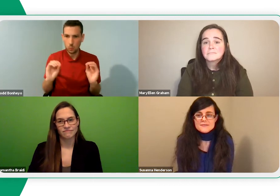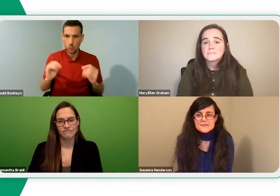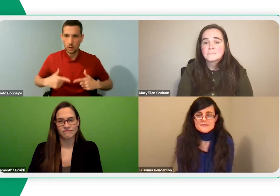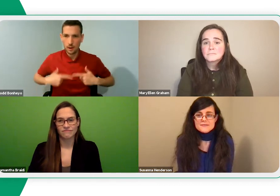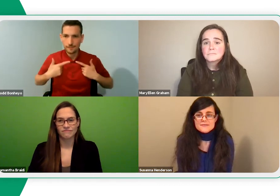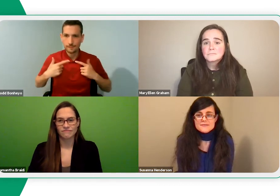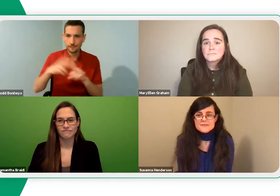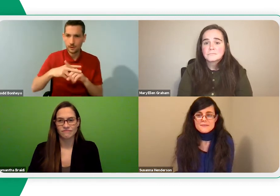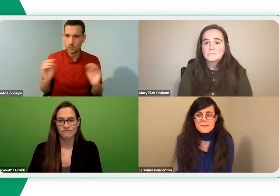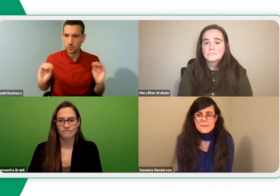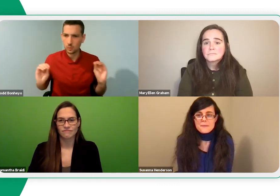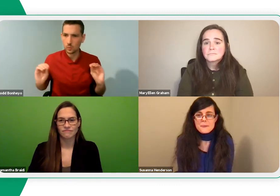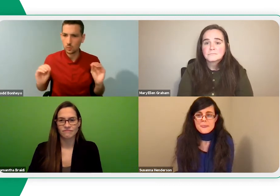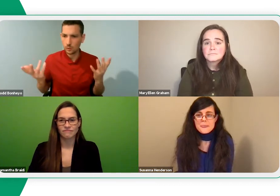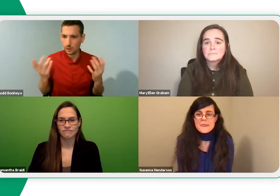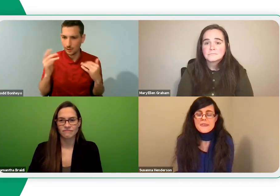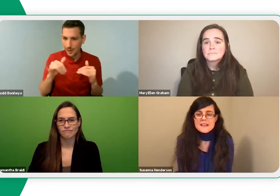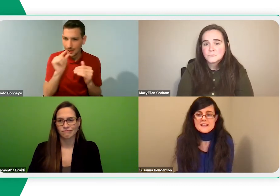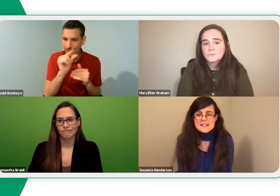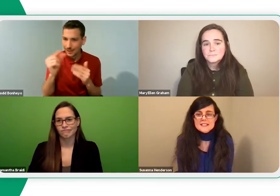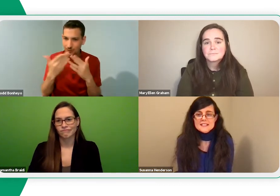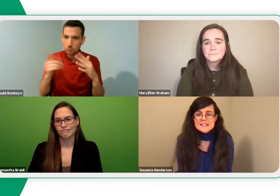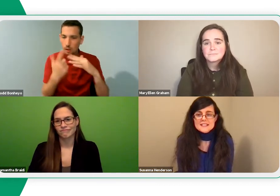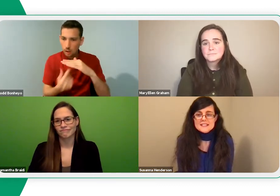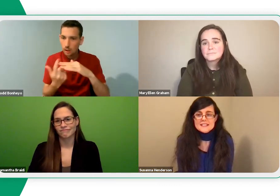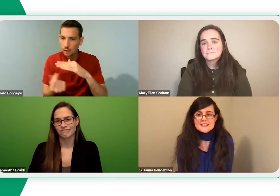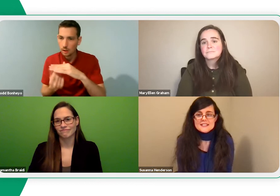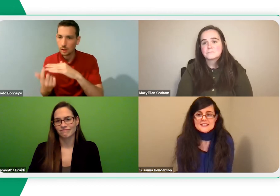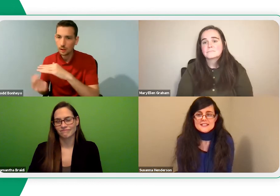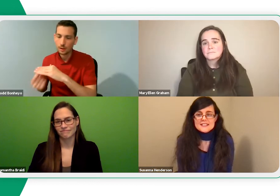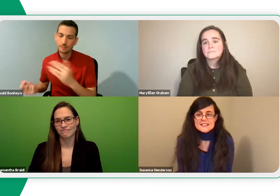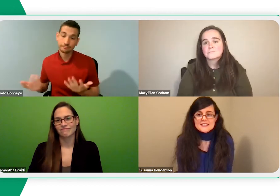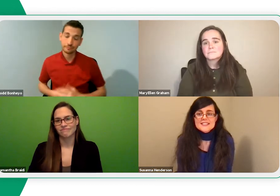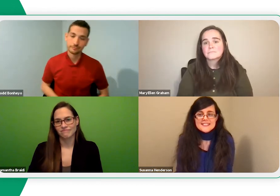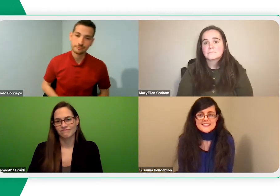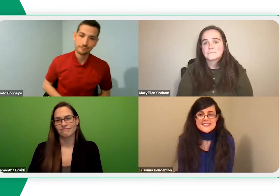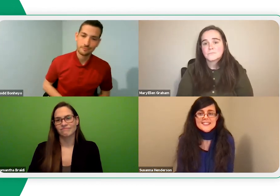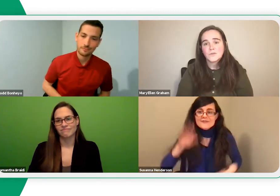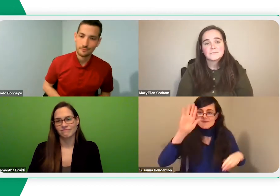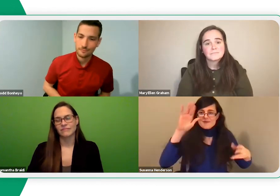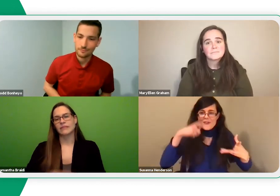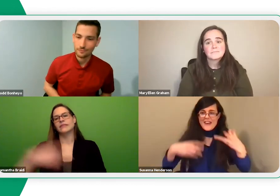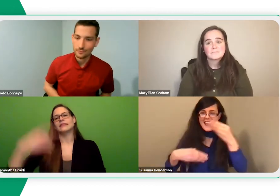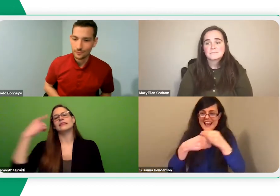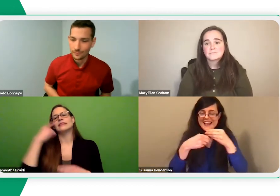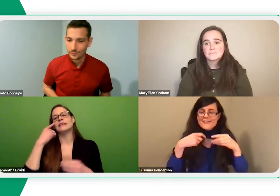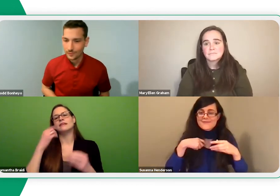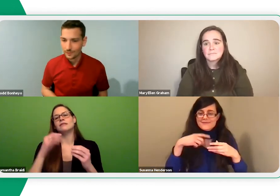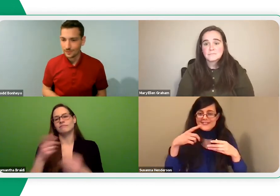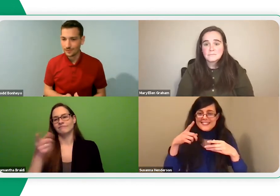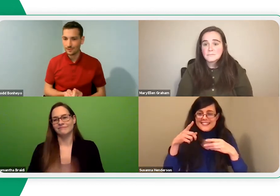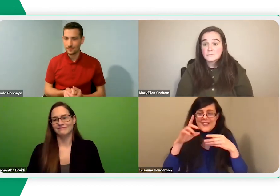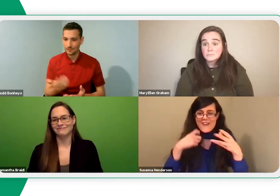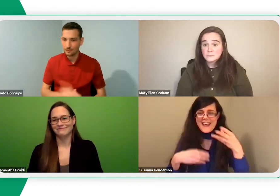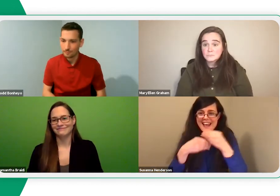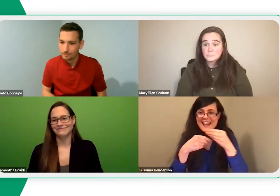as you know, if they don't have any life experience to apply to this, these little things keep, you know, are gaps for